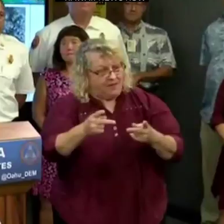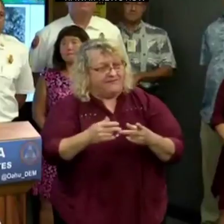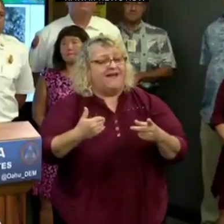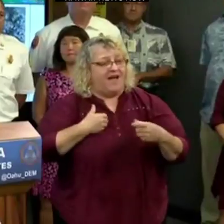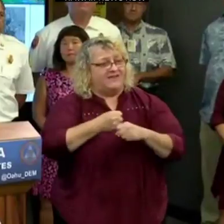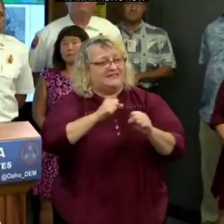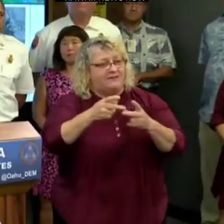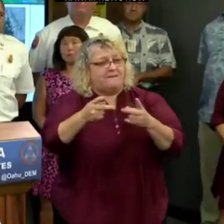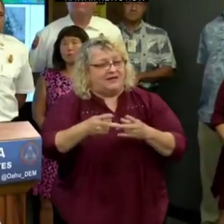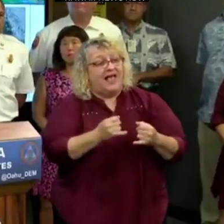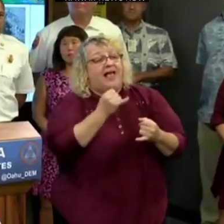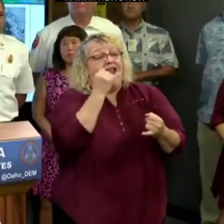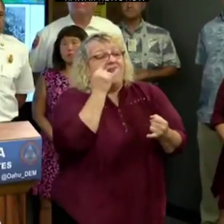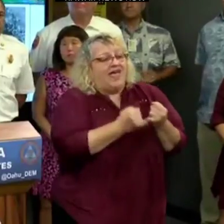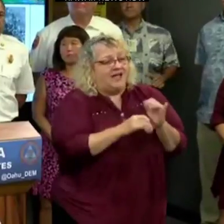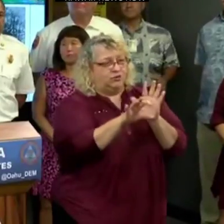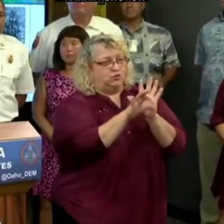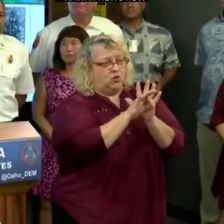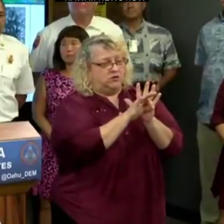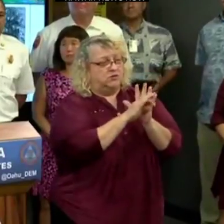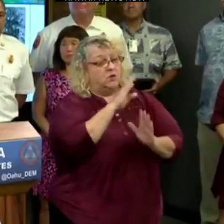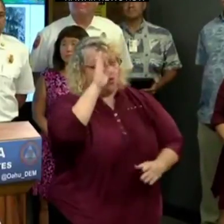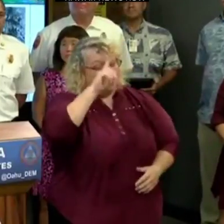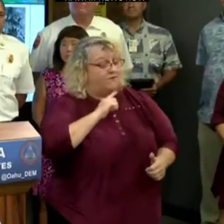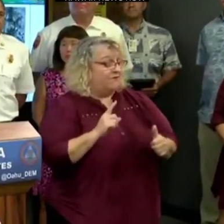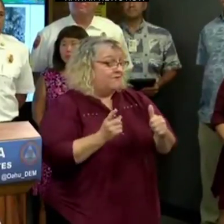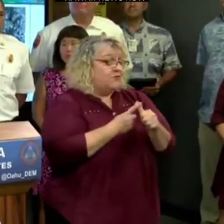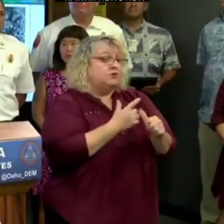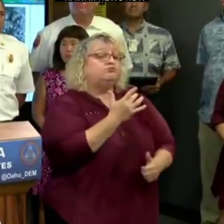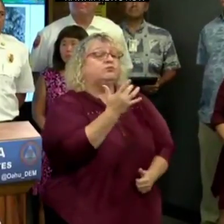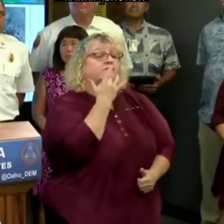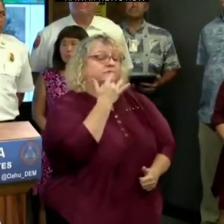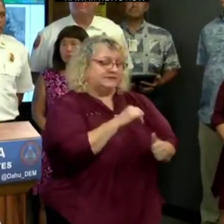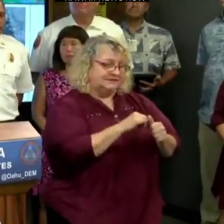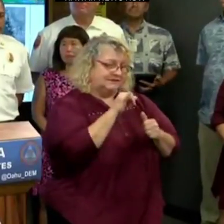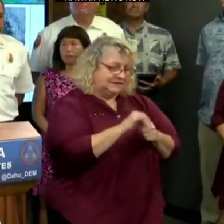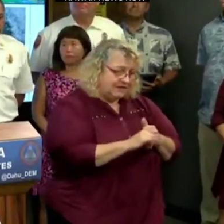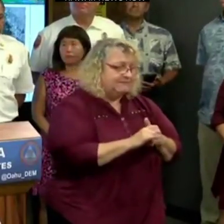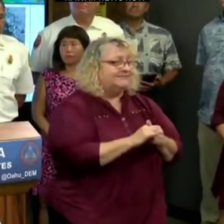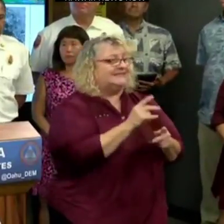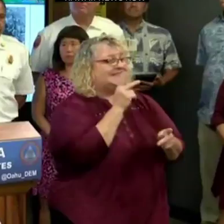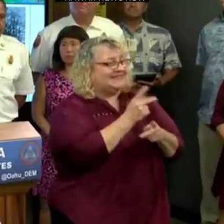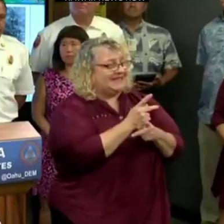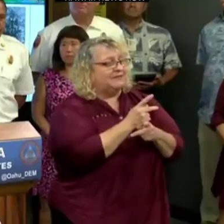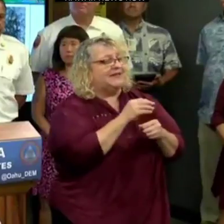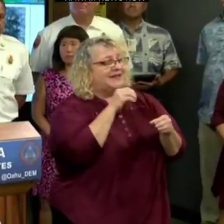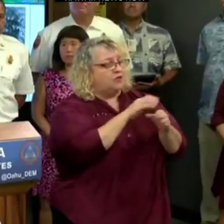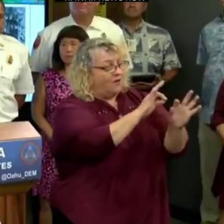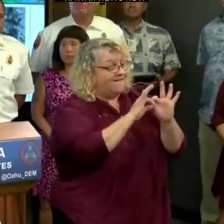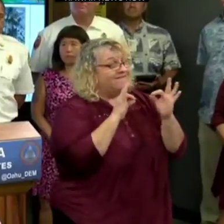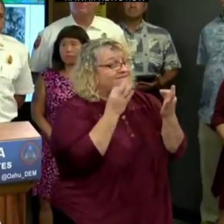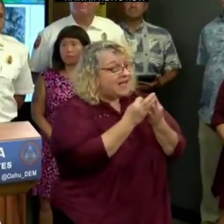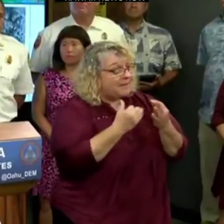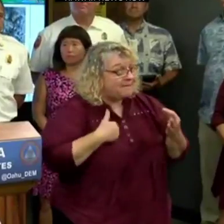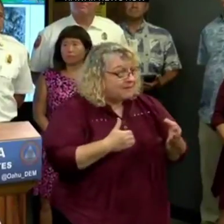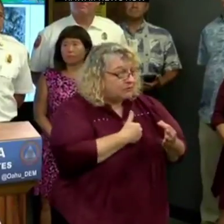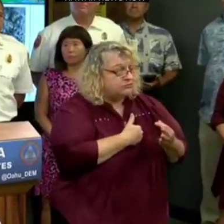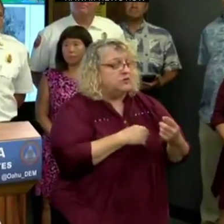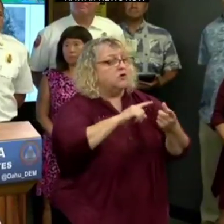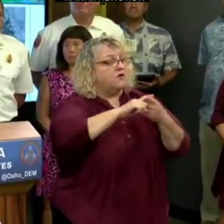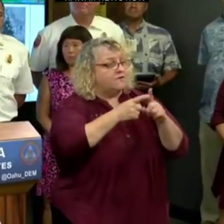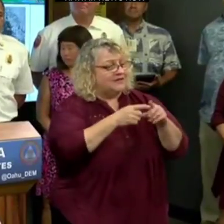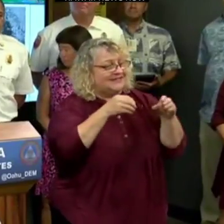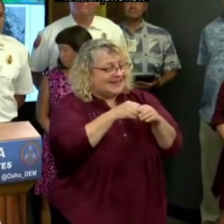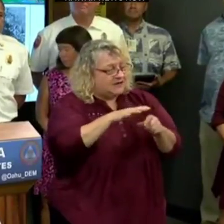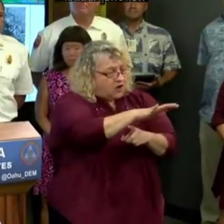to as a last resort. As you know, the first choice is always to seek shelter with family members or friends